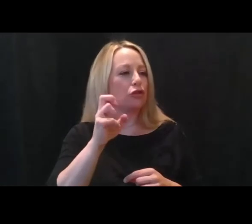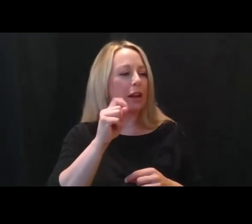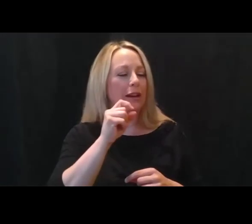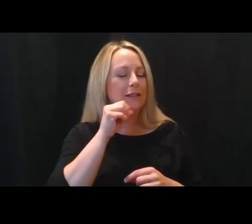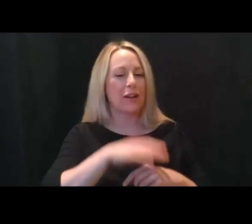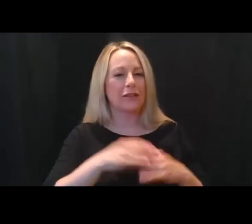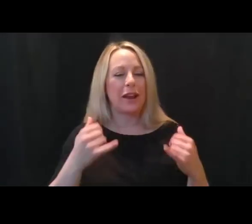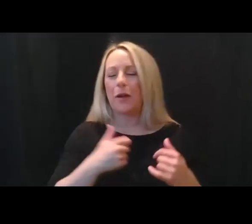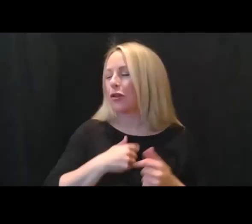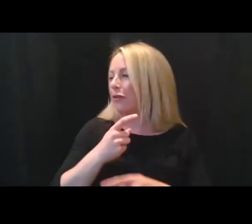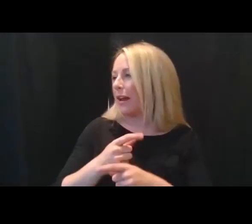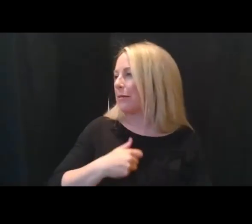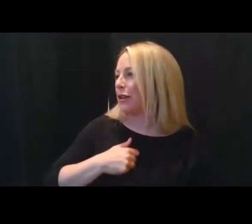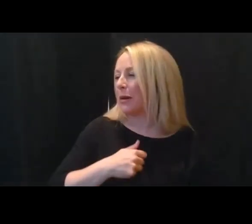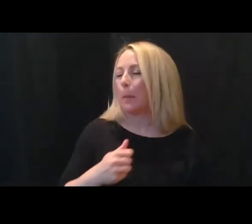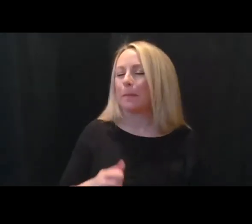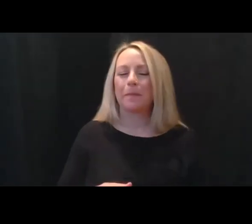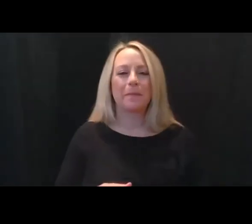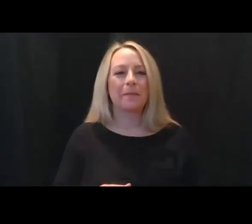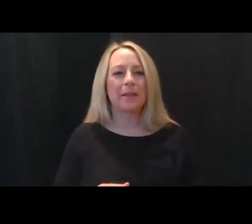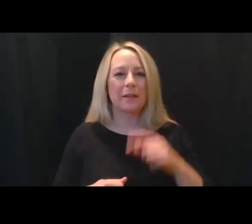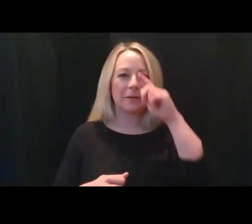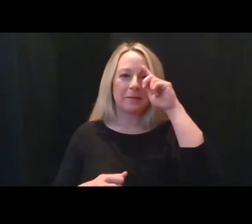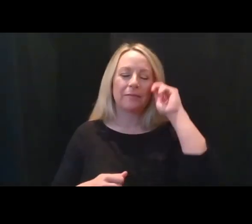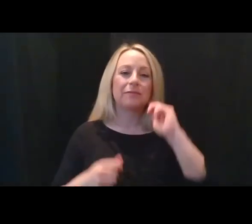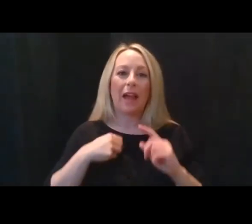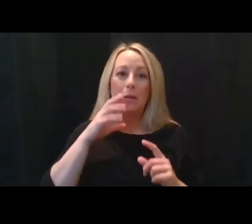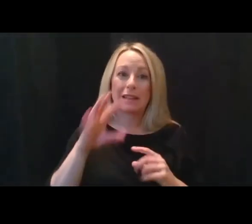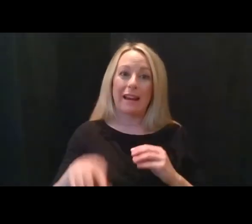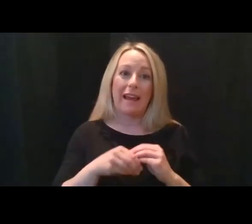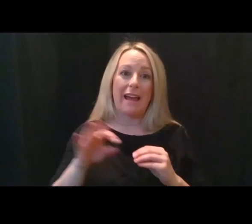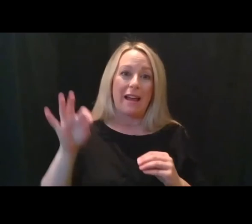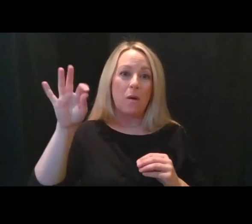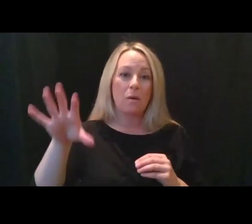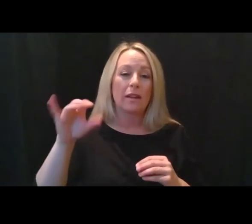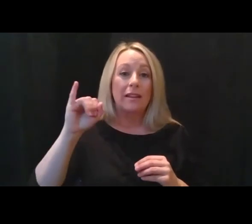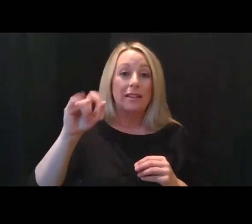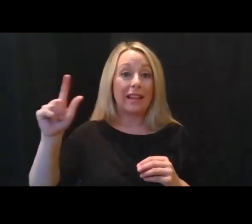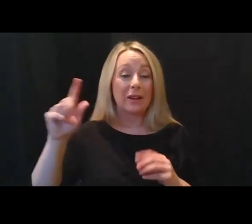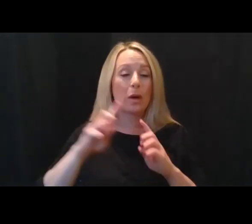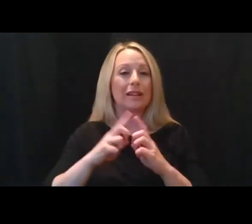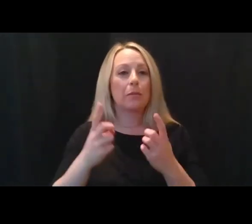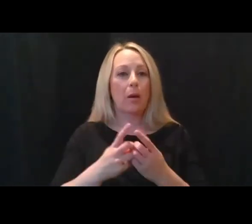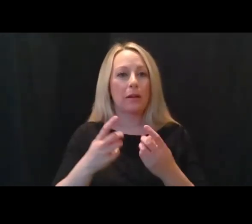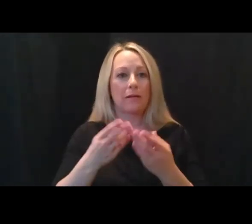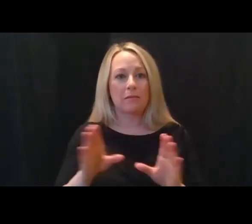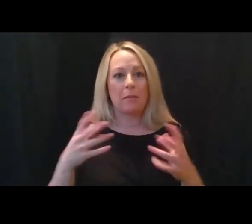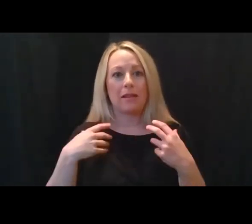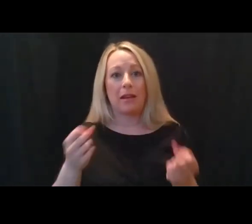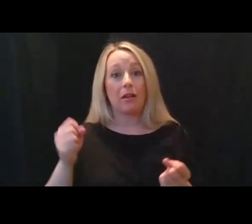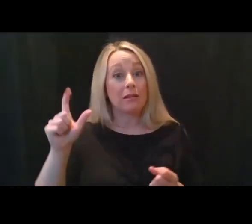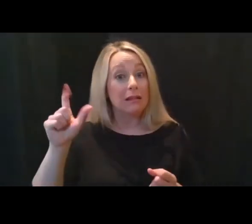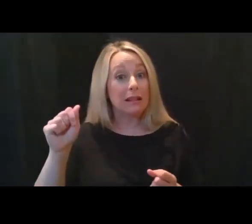I'm sorry. No, that's okay. So what I was going to add only is that the Illinois Department of Public Health labs